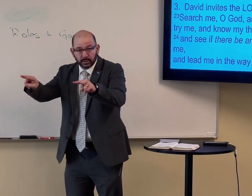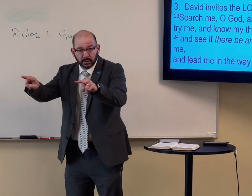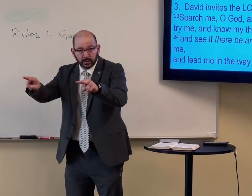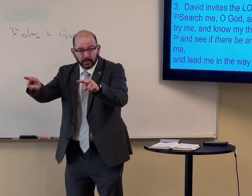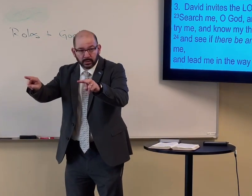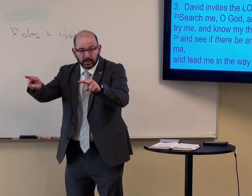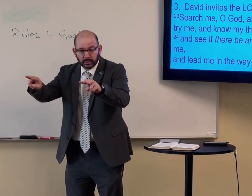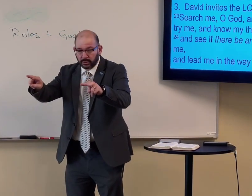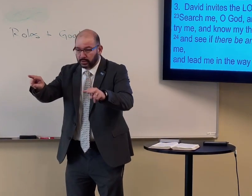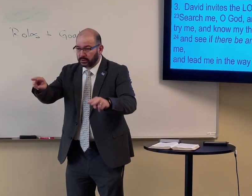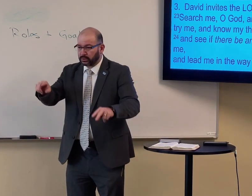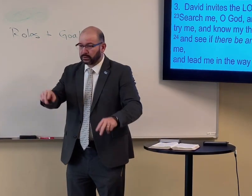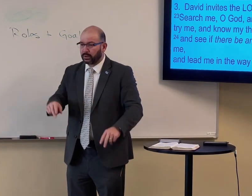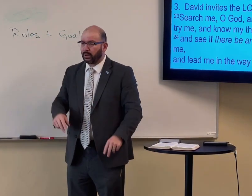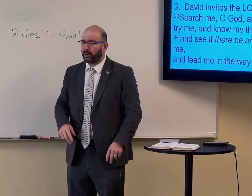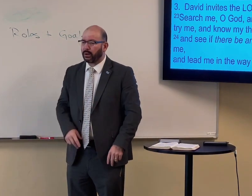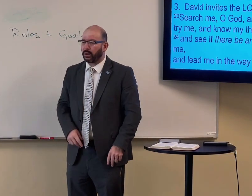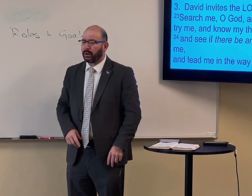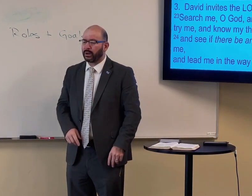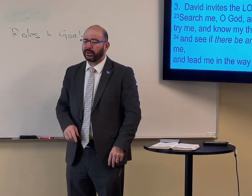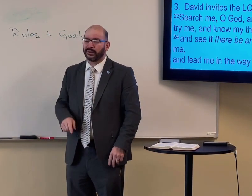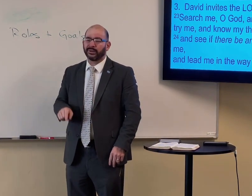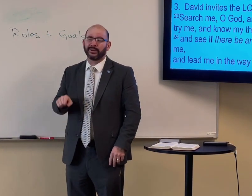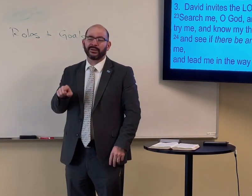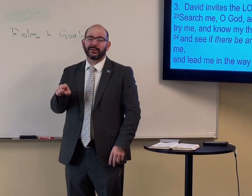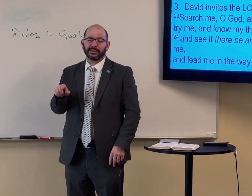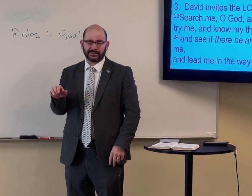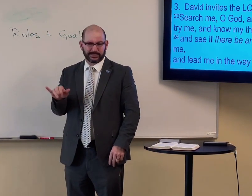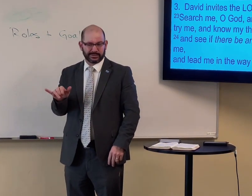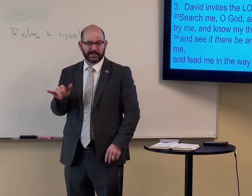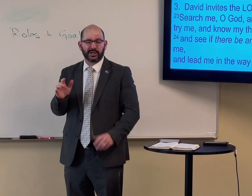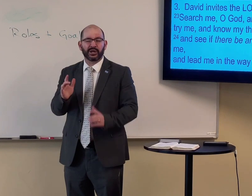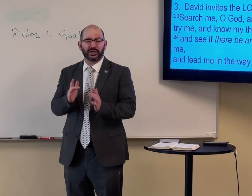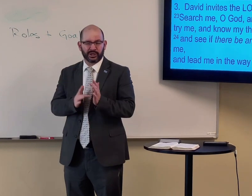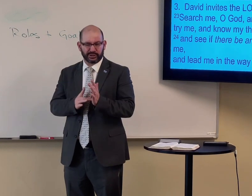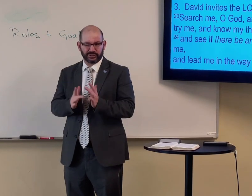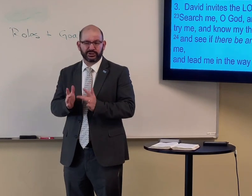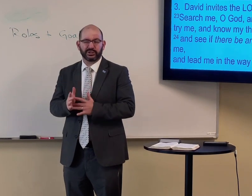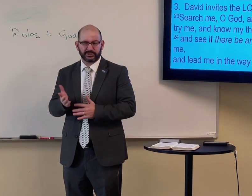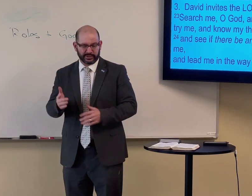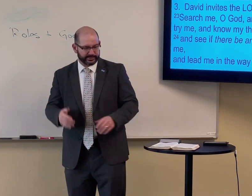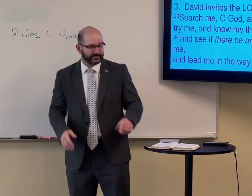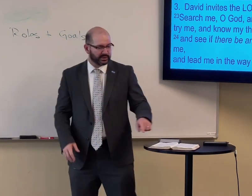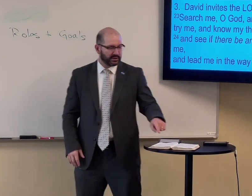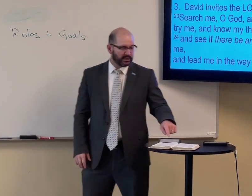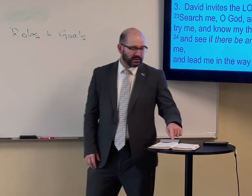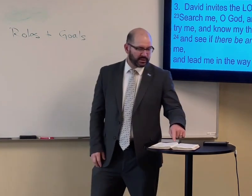As the world looks at you, say, this is a Christian.